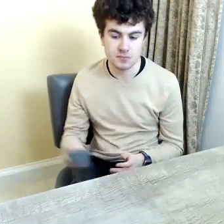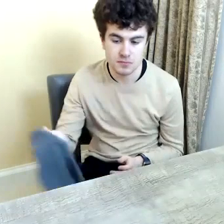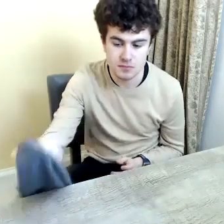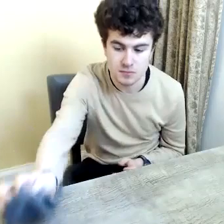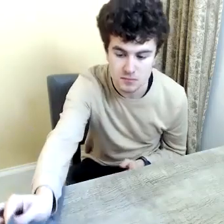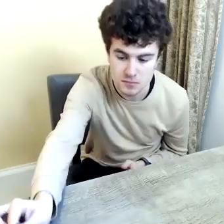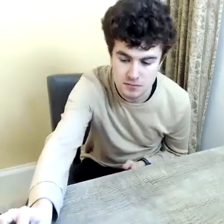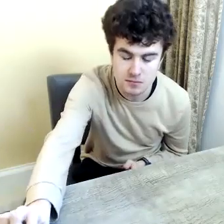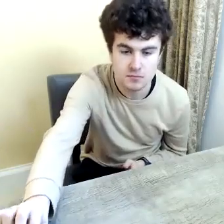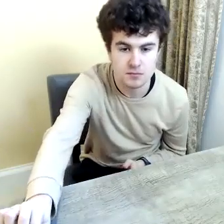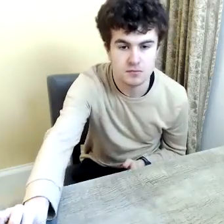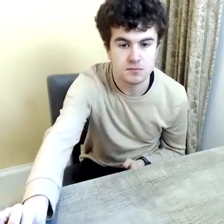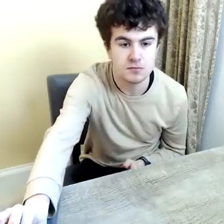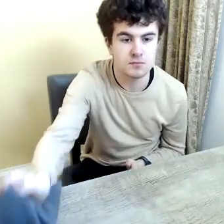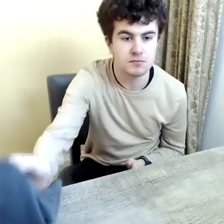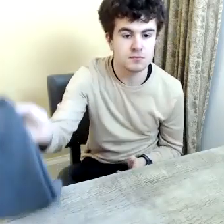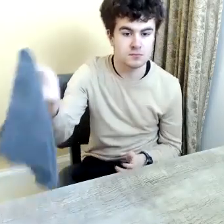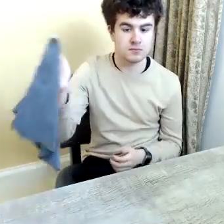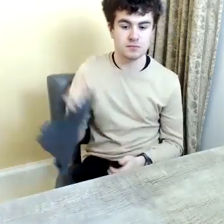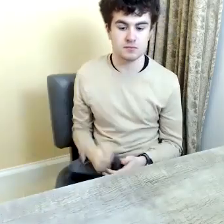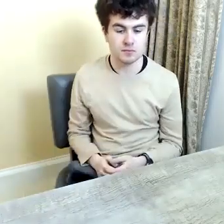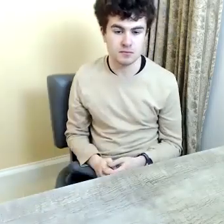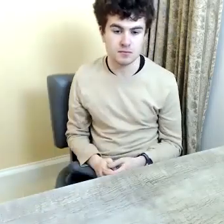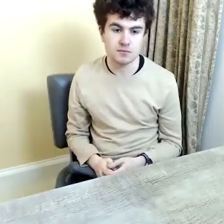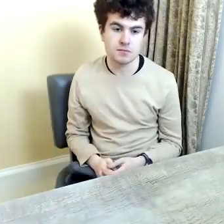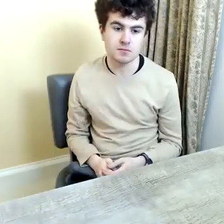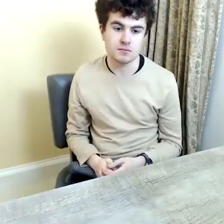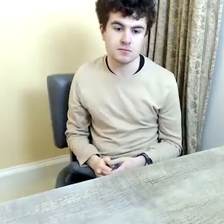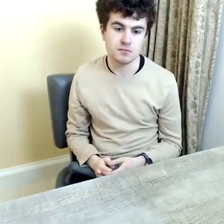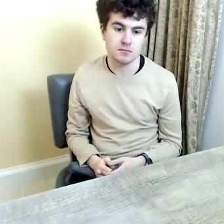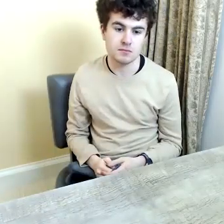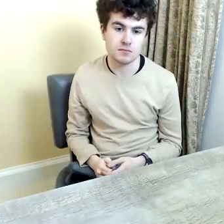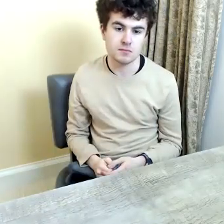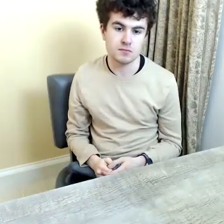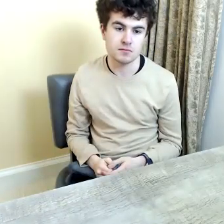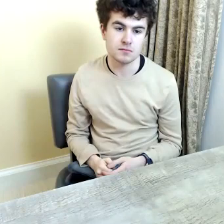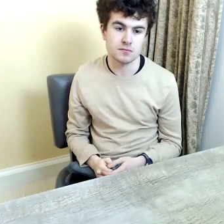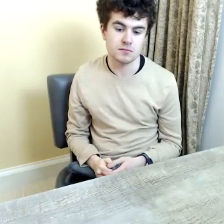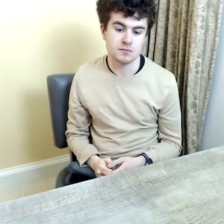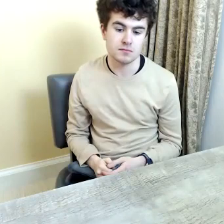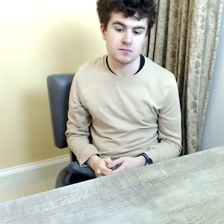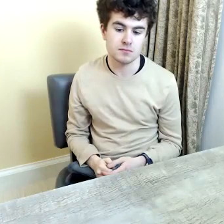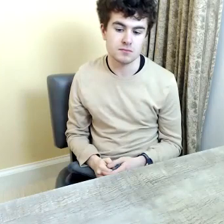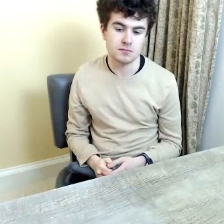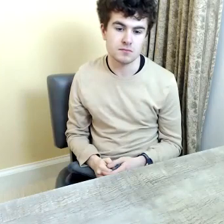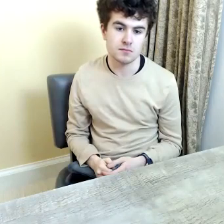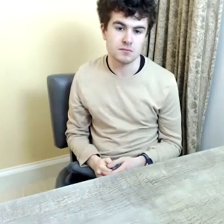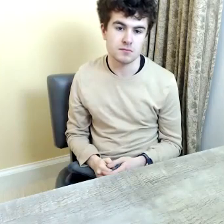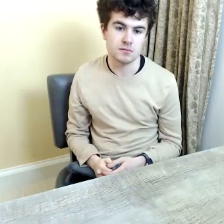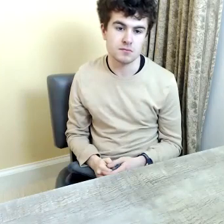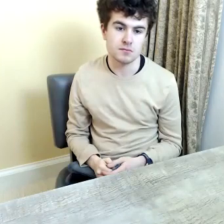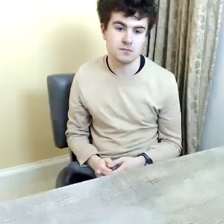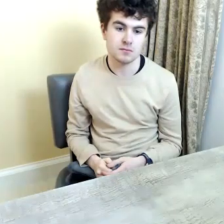said and tried to advocate for myself. Only, when I was in middle school, it didn't always go well. I